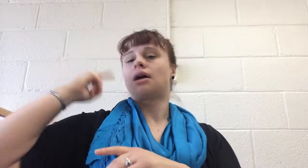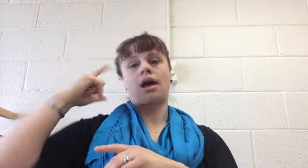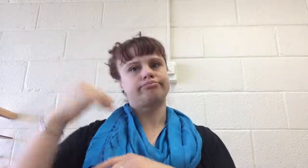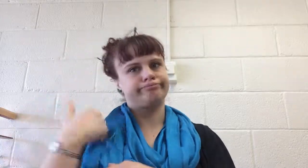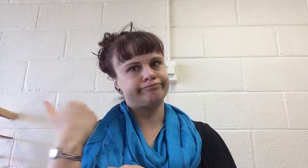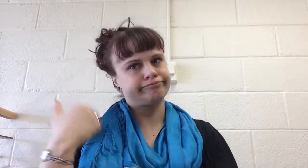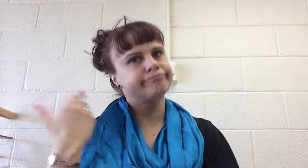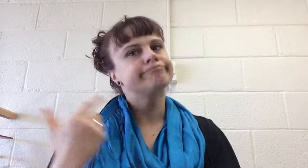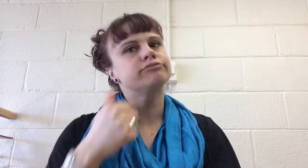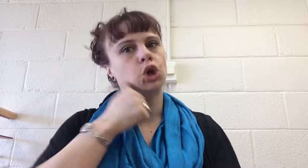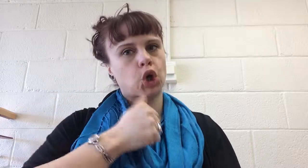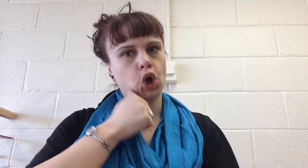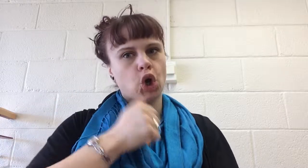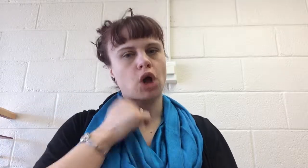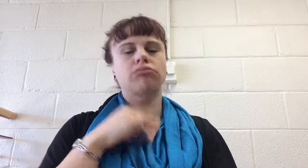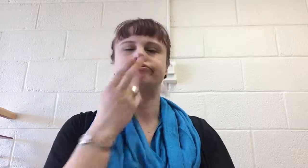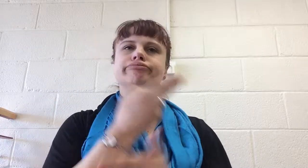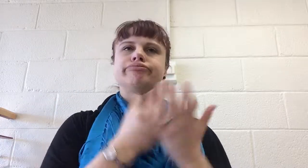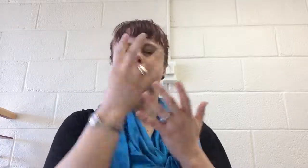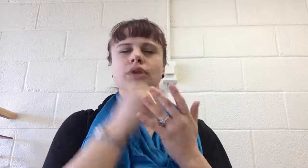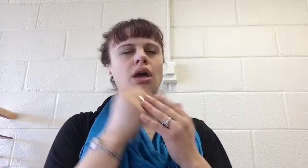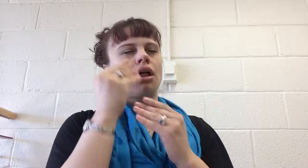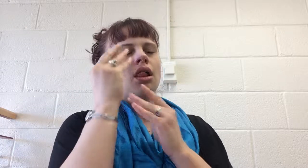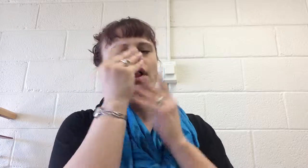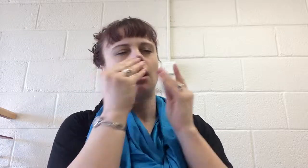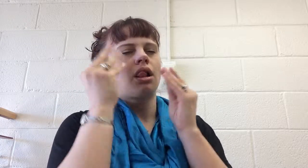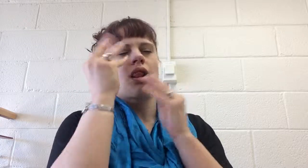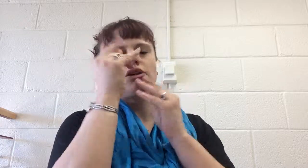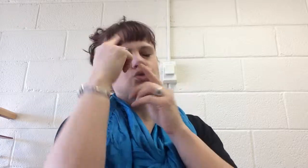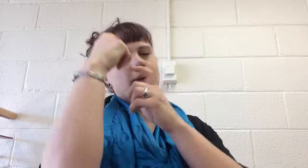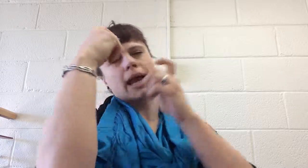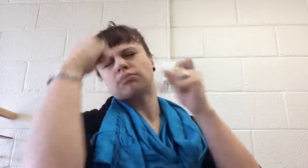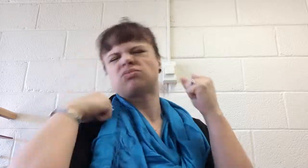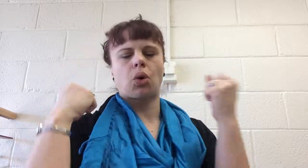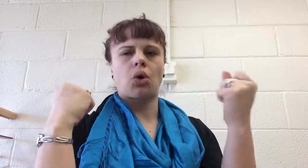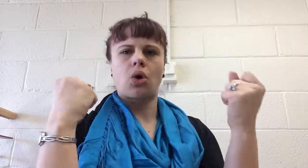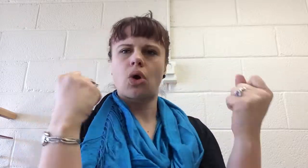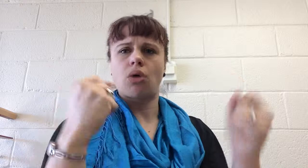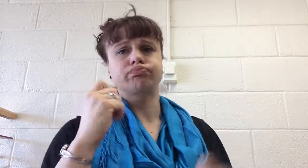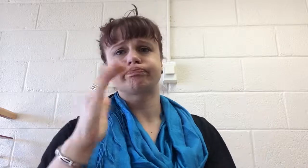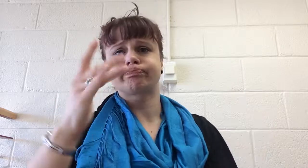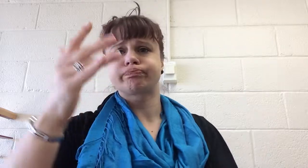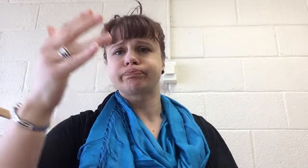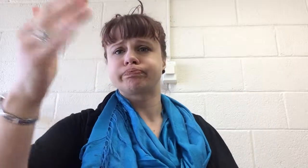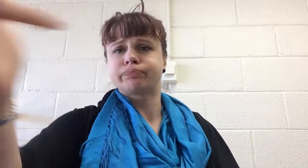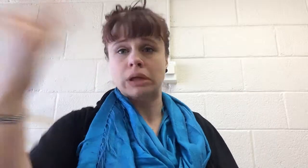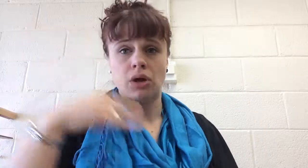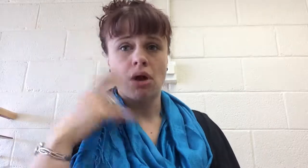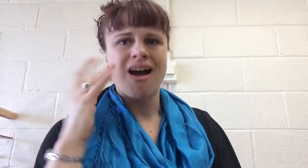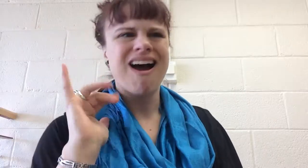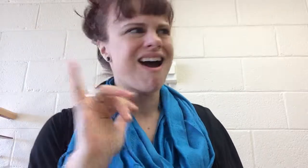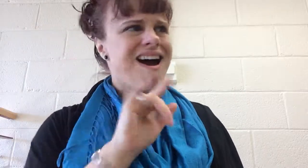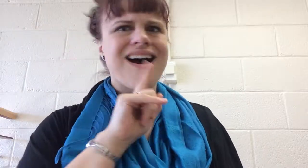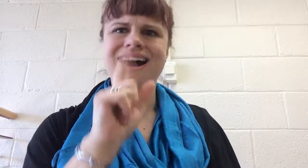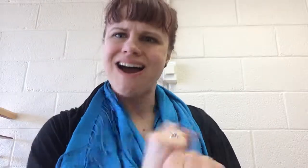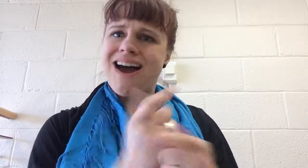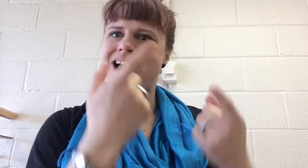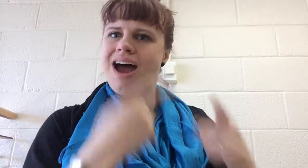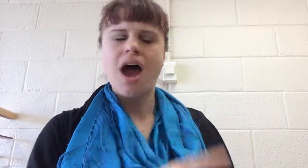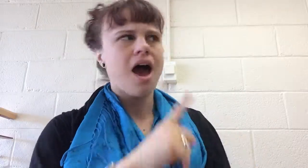found out that they weren't dreams at all, but they actually happened. Could this be what happened? I looked at the nurse and asked, "Did something happen